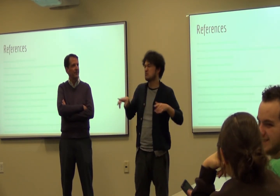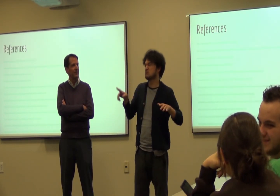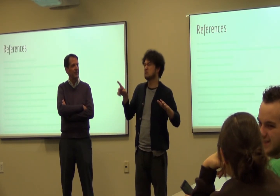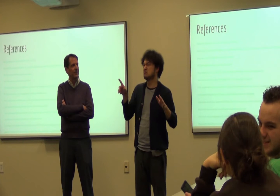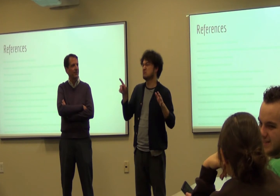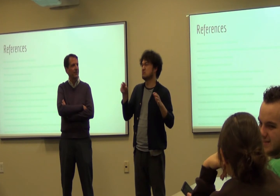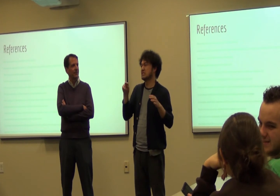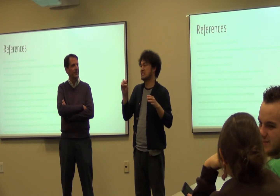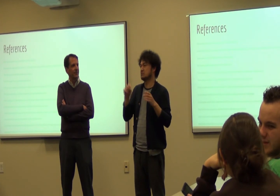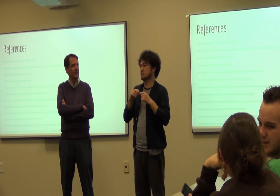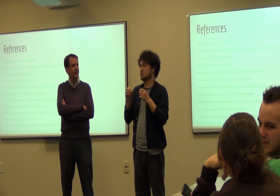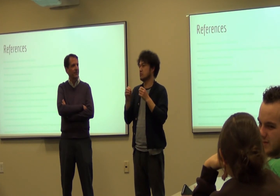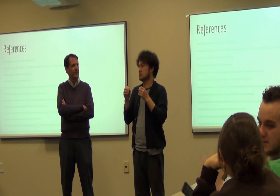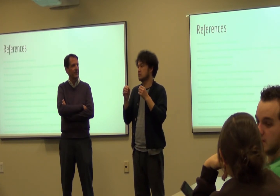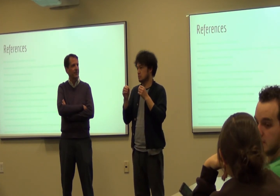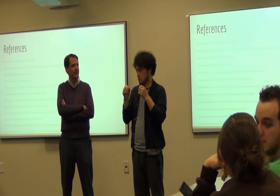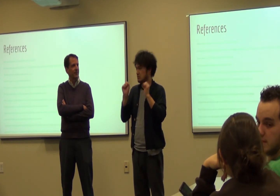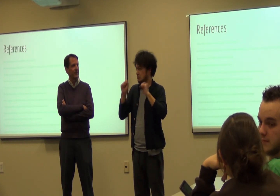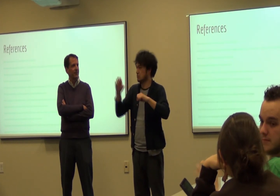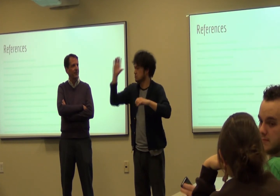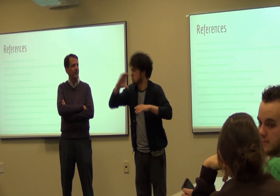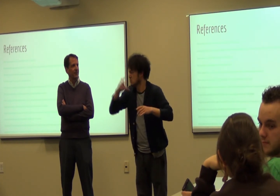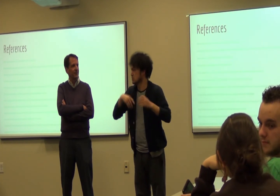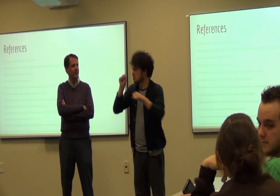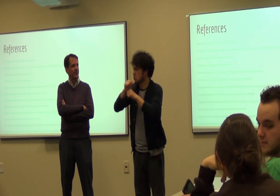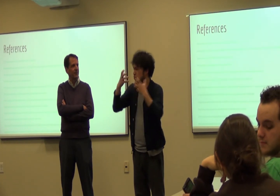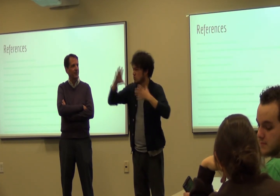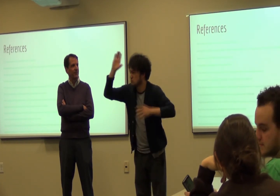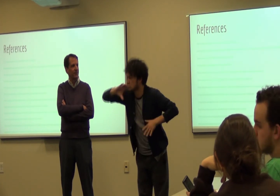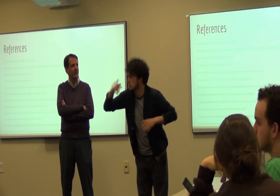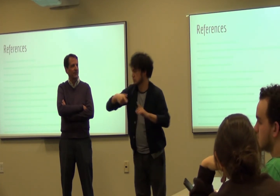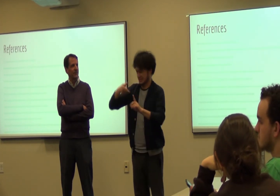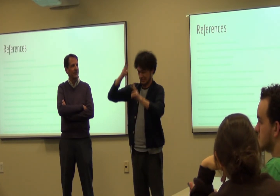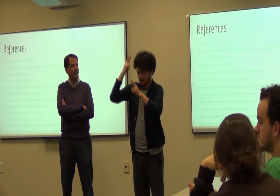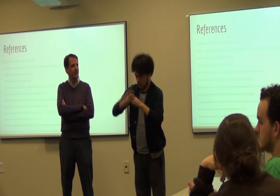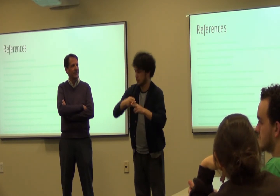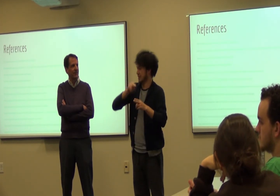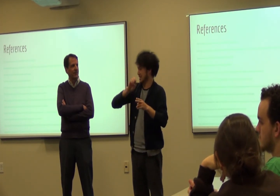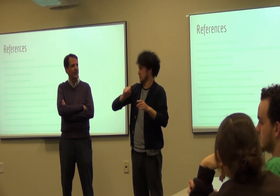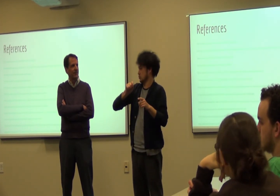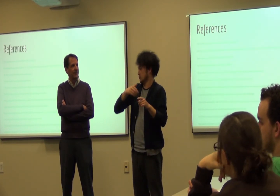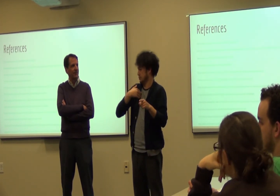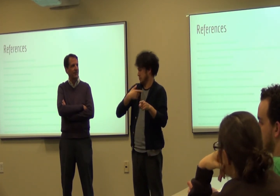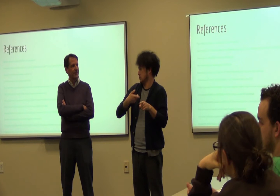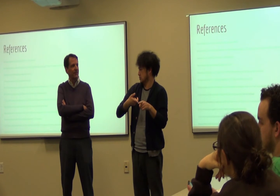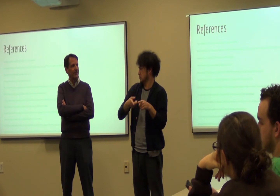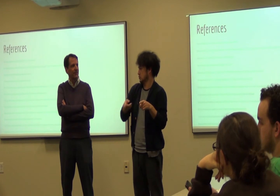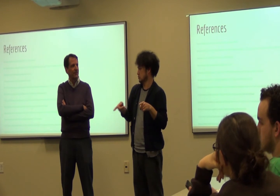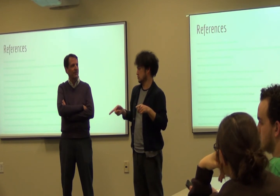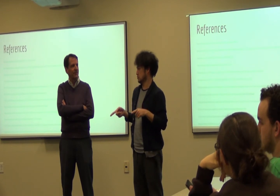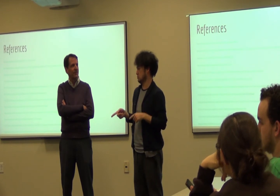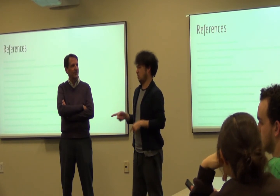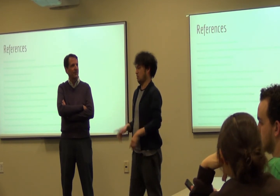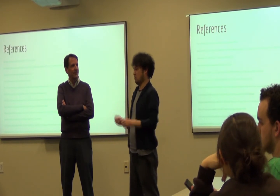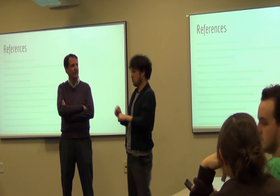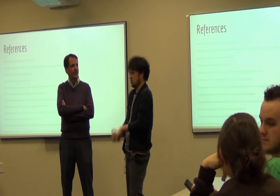things outside or whatever. But, you know, maybe they're looking for work, so that would be when you use that